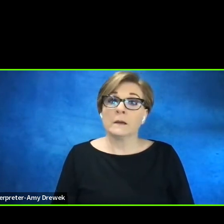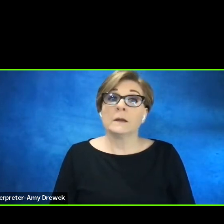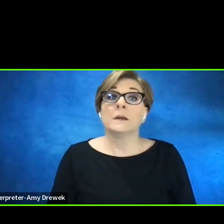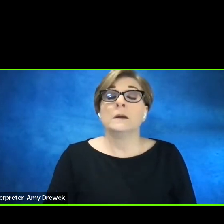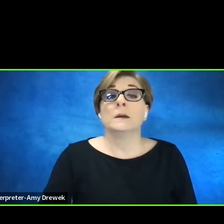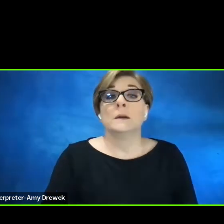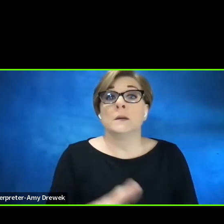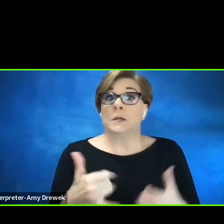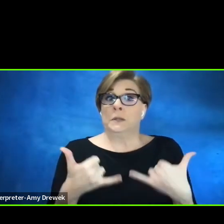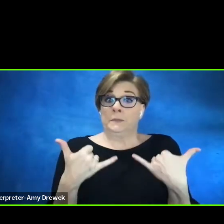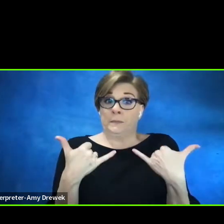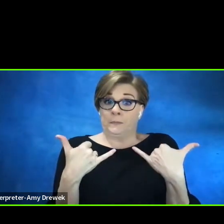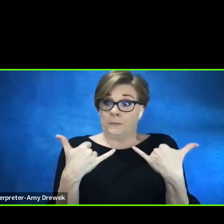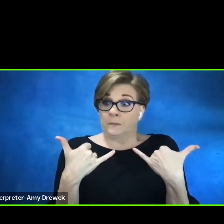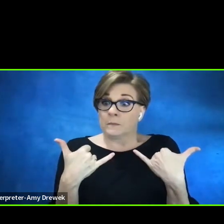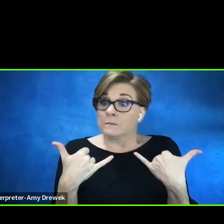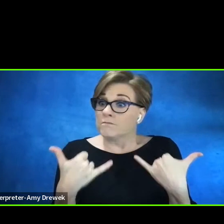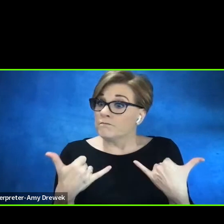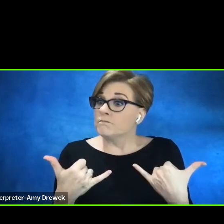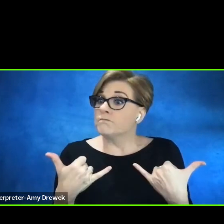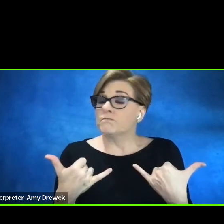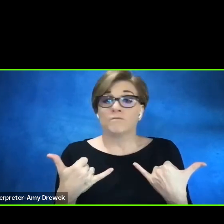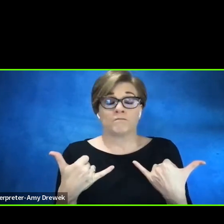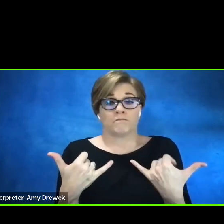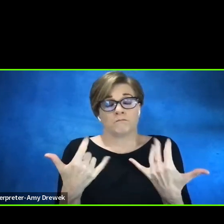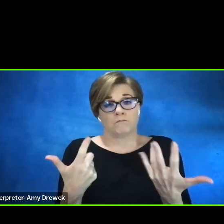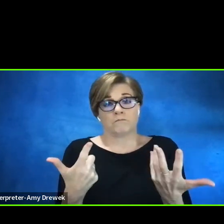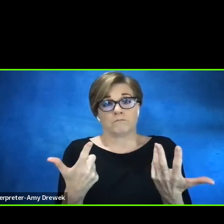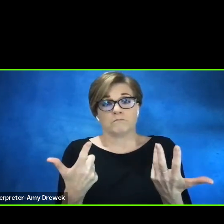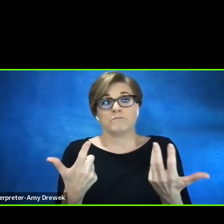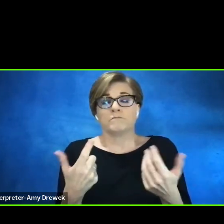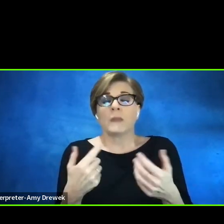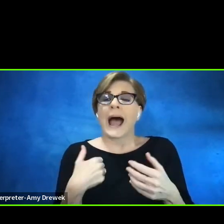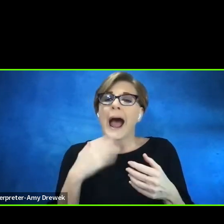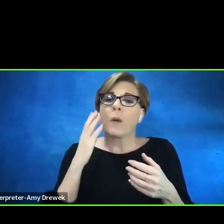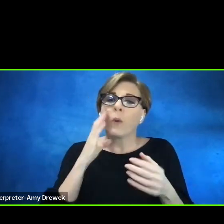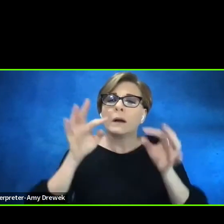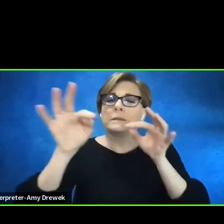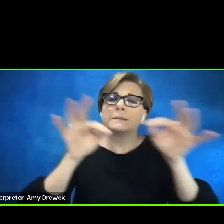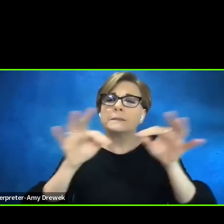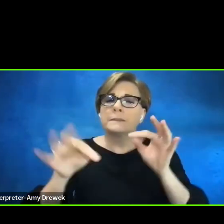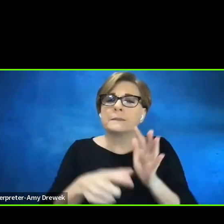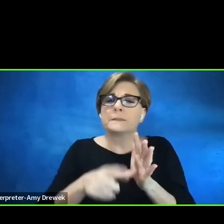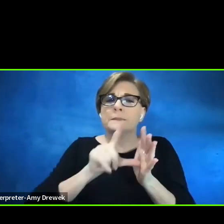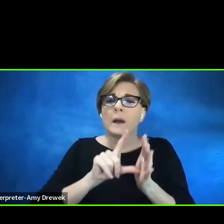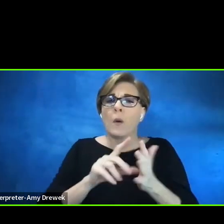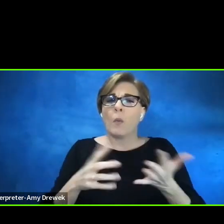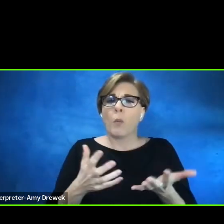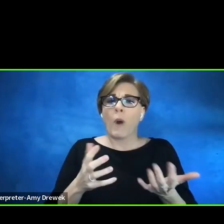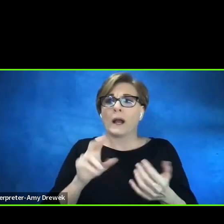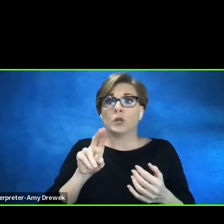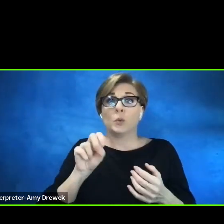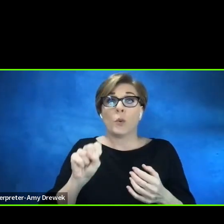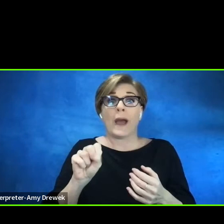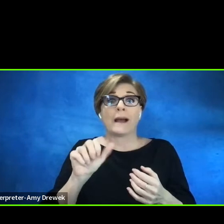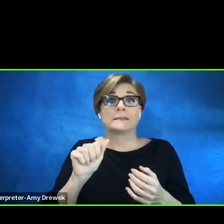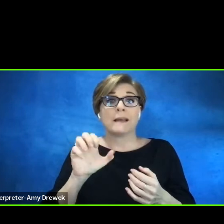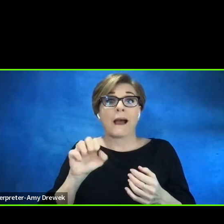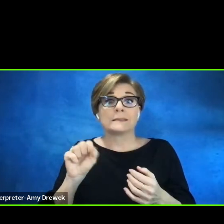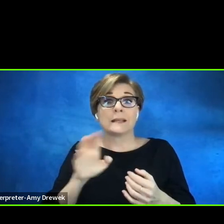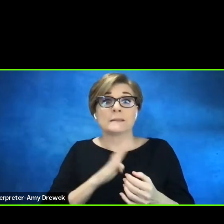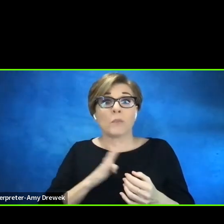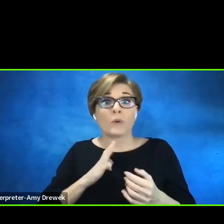the work that the Access Board has accomplished over the last fiscal year. As you all may know,